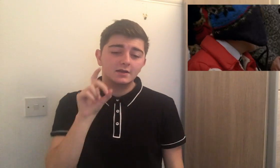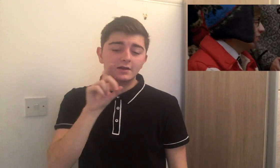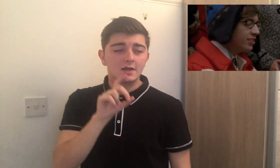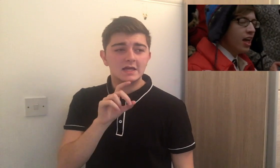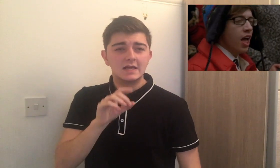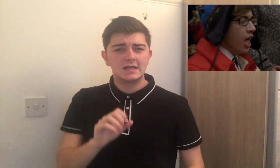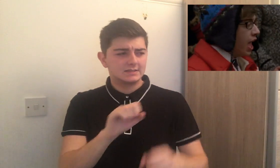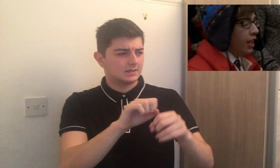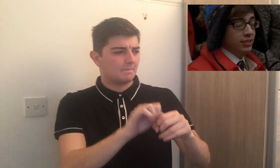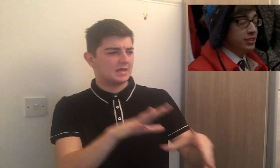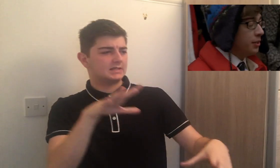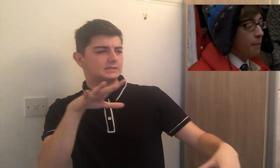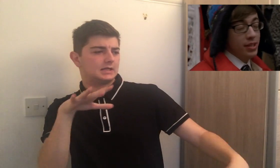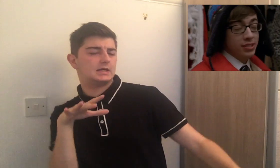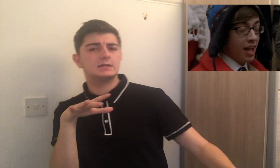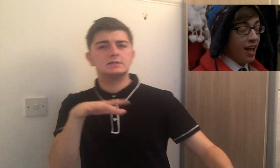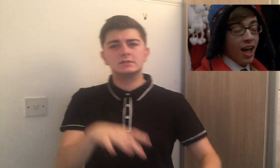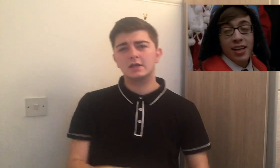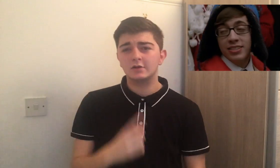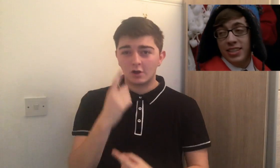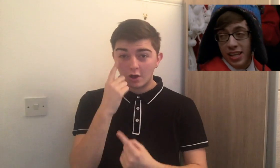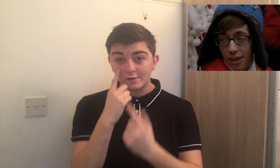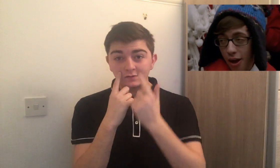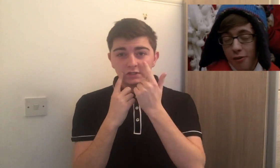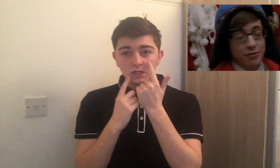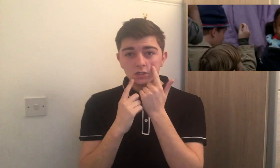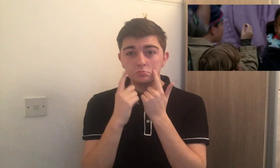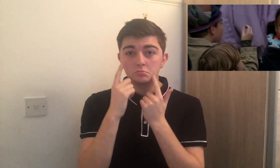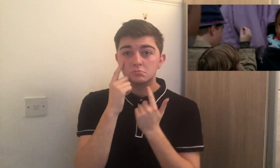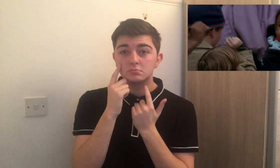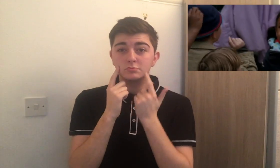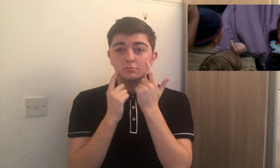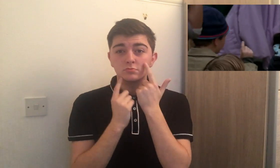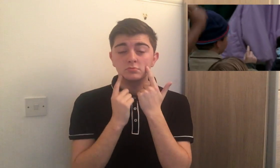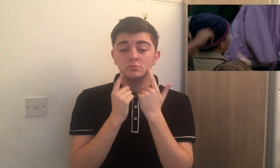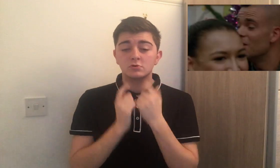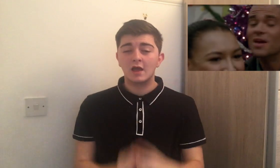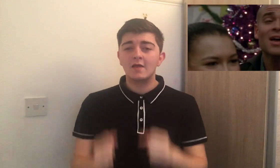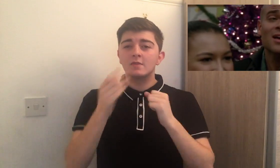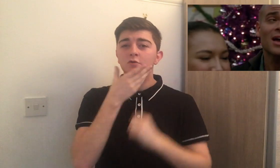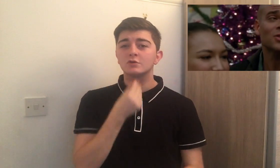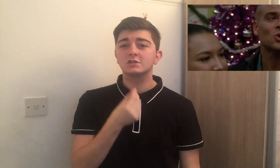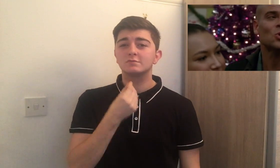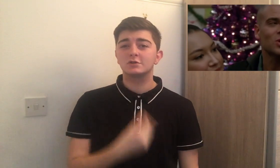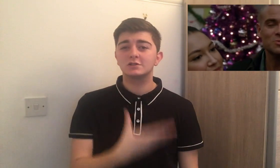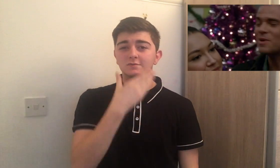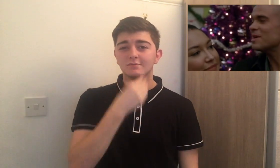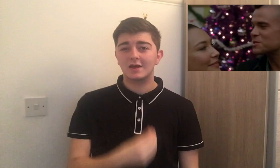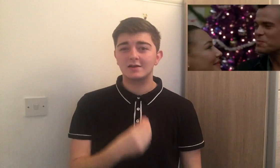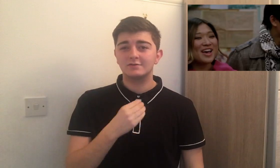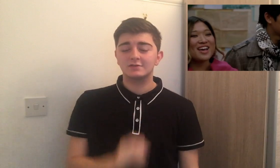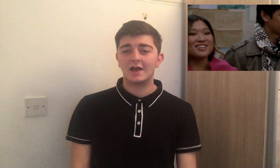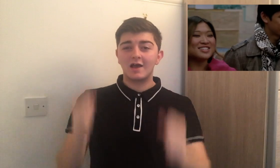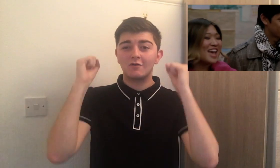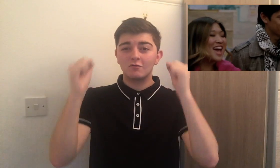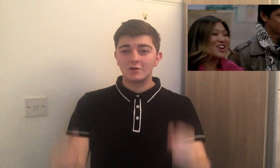is the bitter sting of tears. And the Christmas bells that